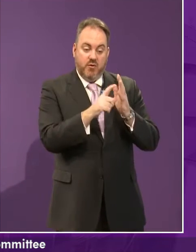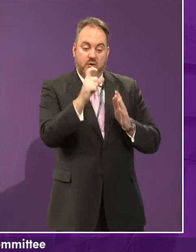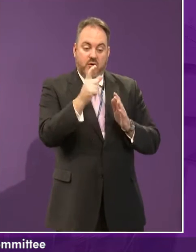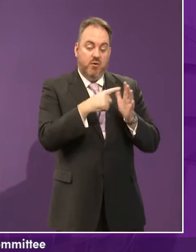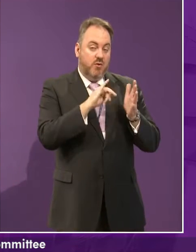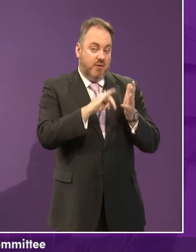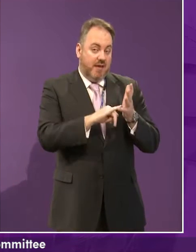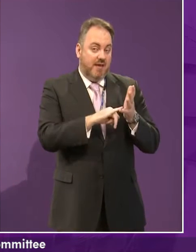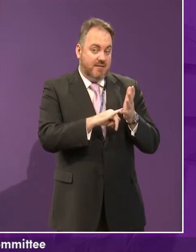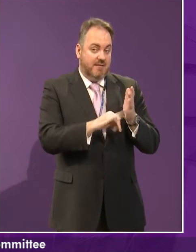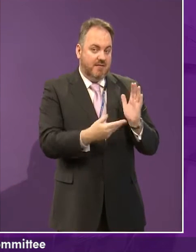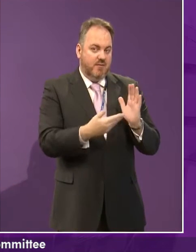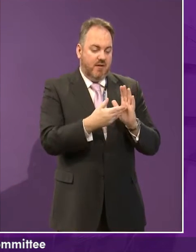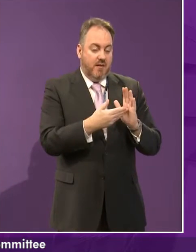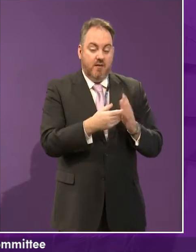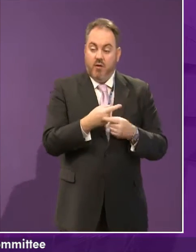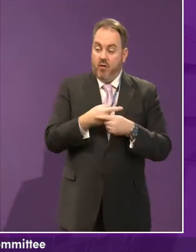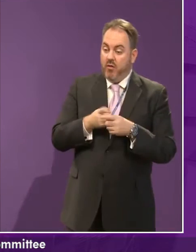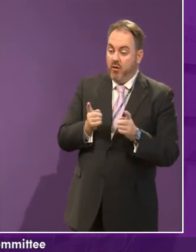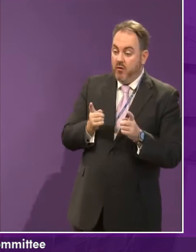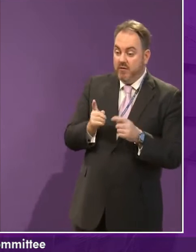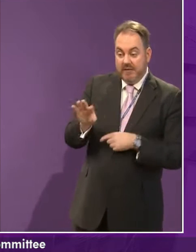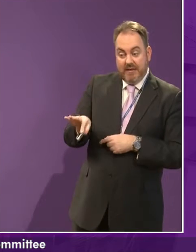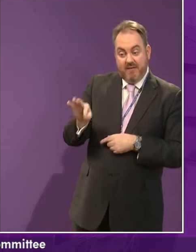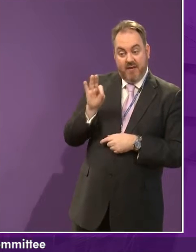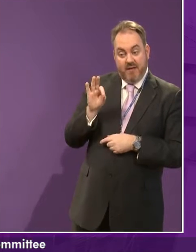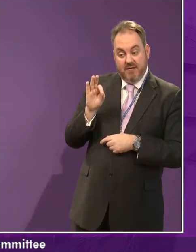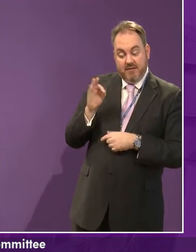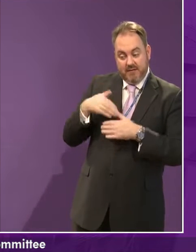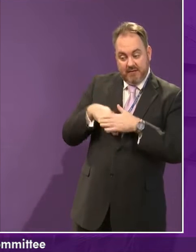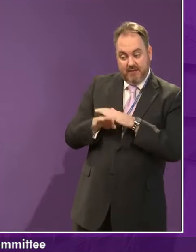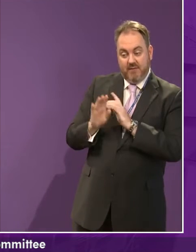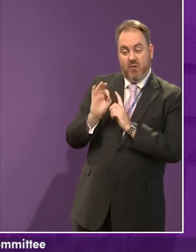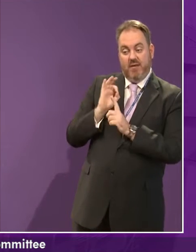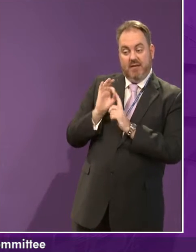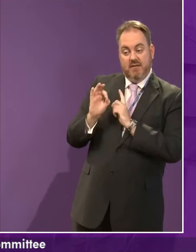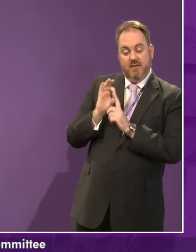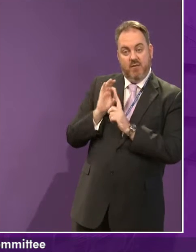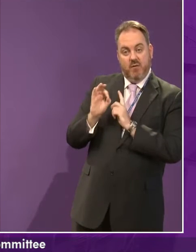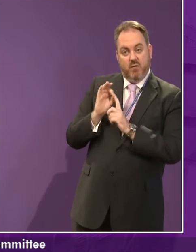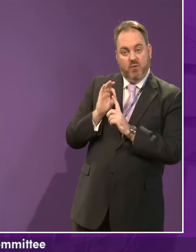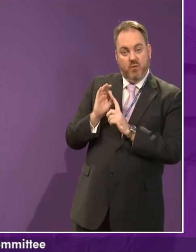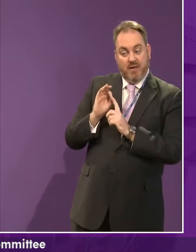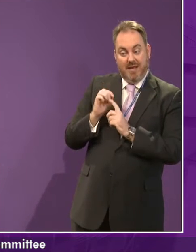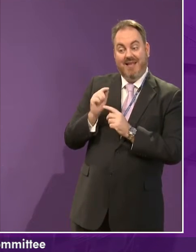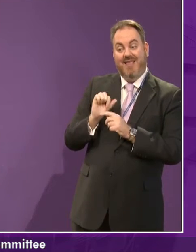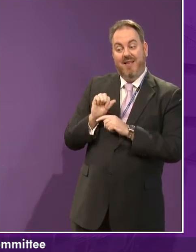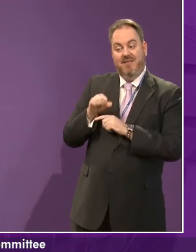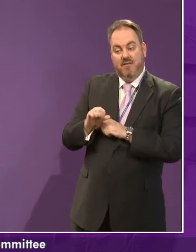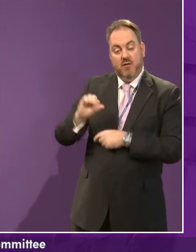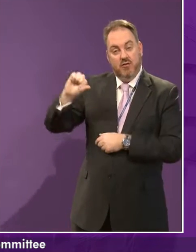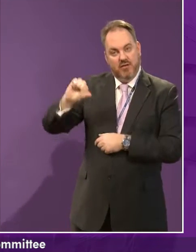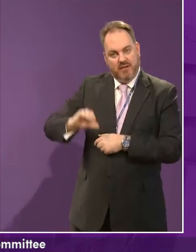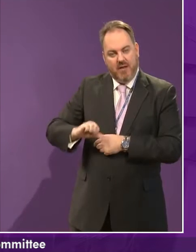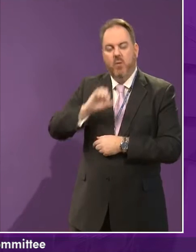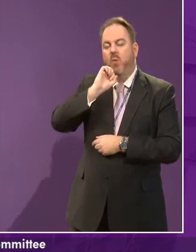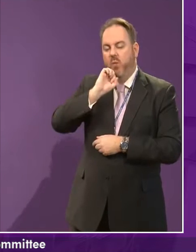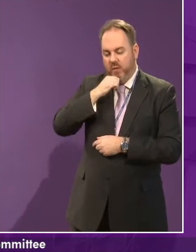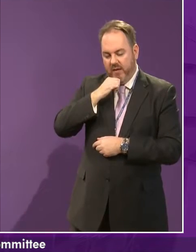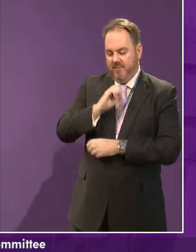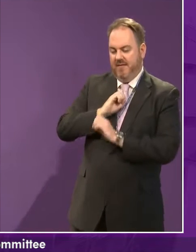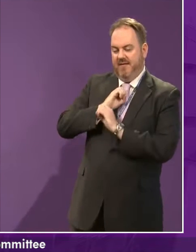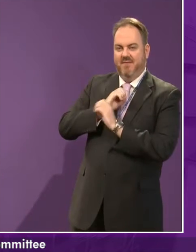who are invited for interview and are not made an offer after the interview also receive feedback as to